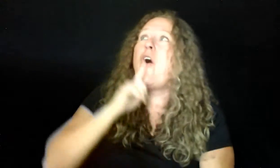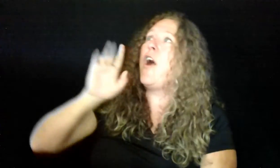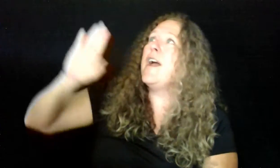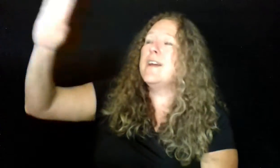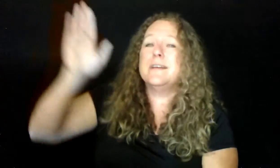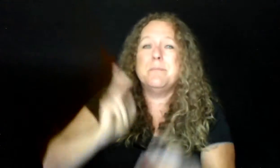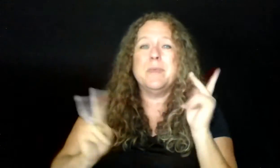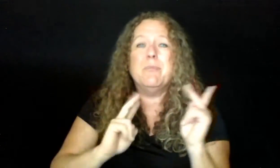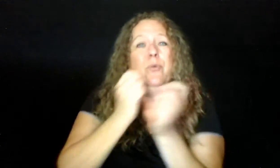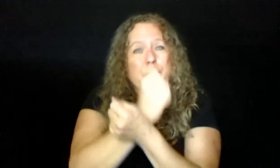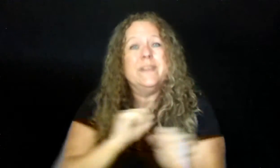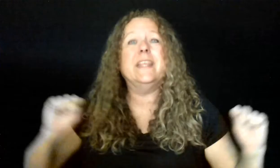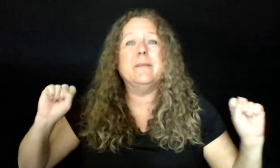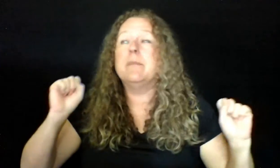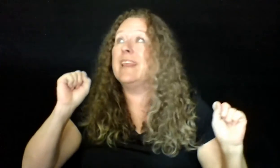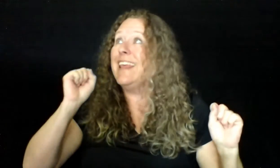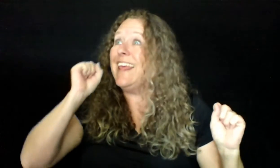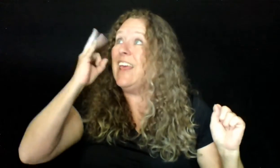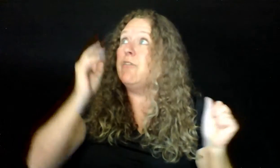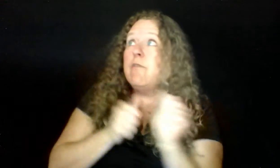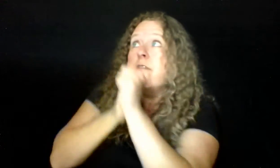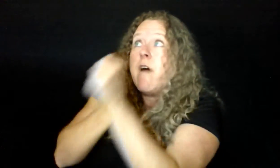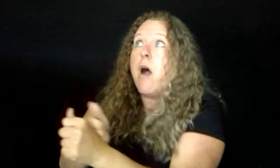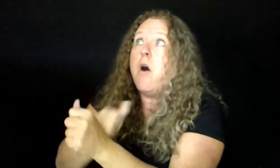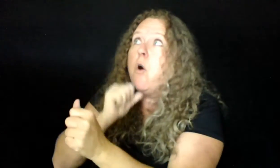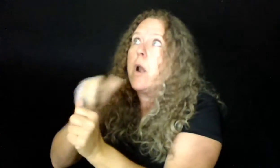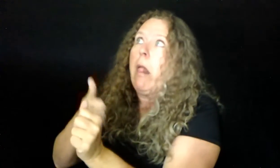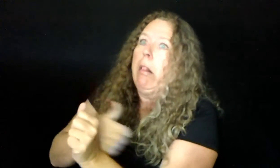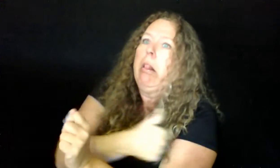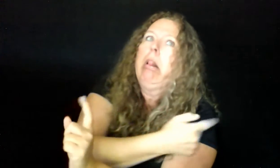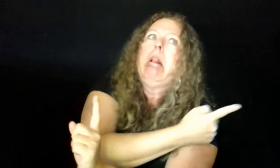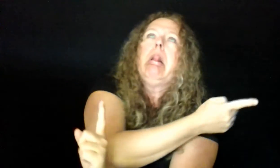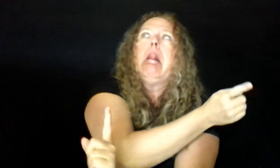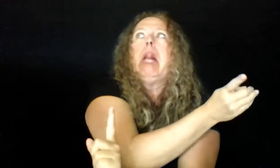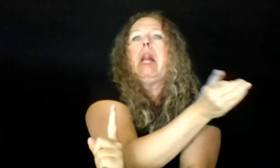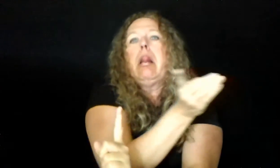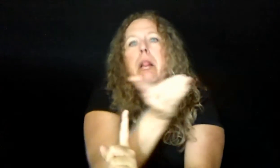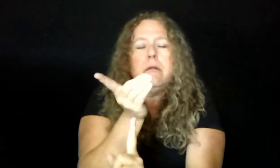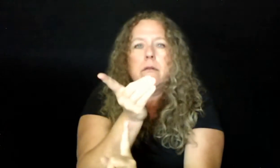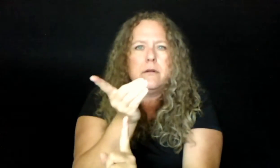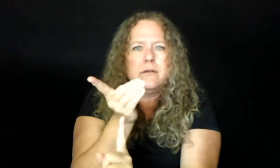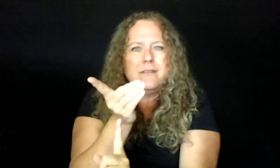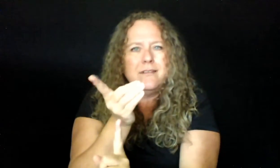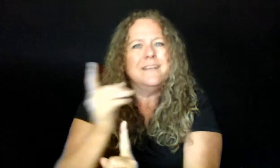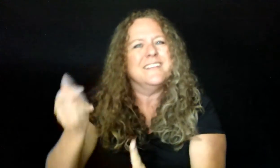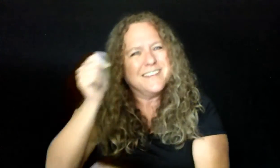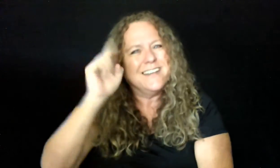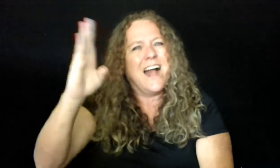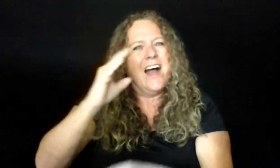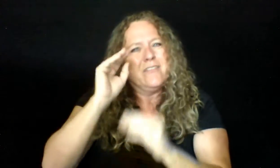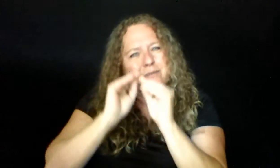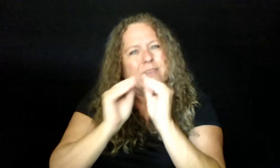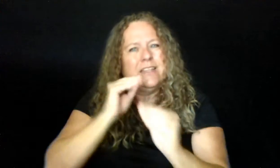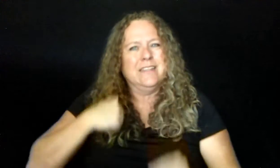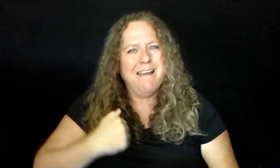because of our own doing or someone else's, we are people who are redeemed by God, who are put back together by God every single